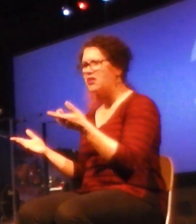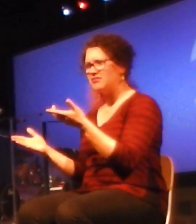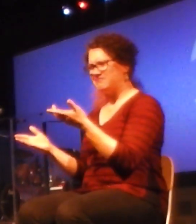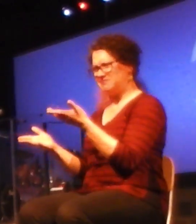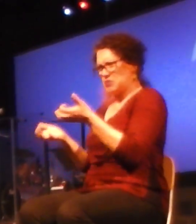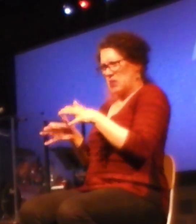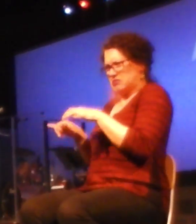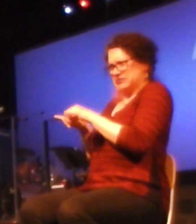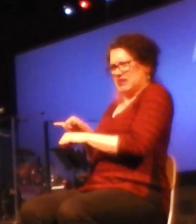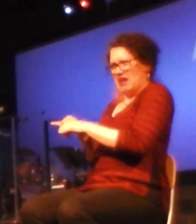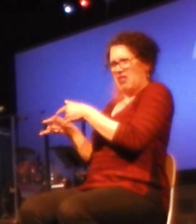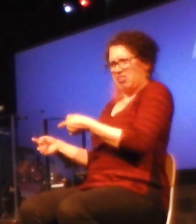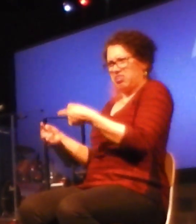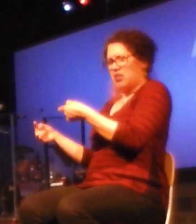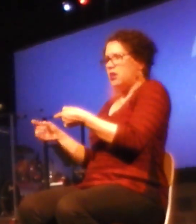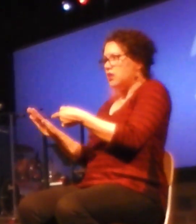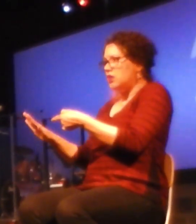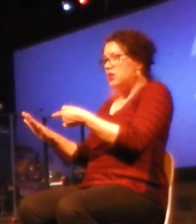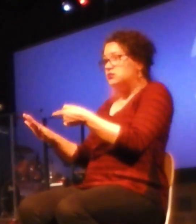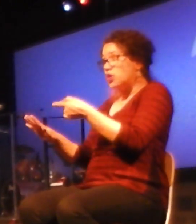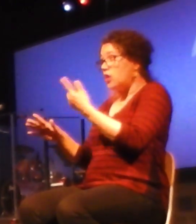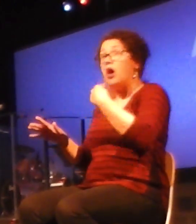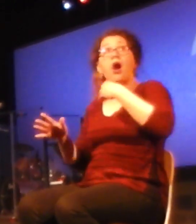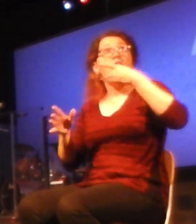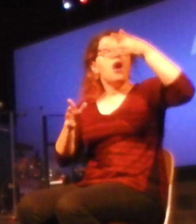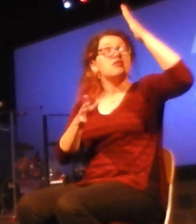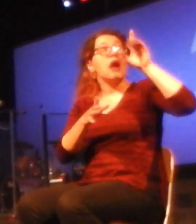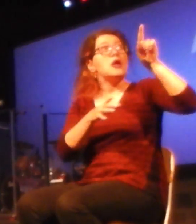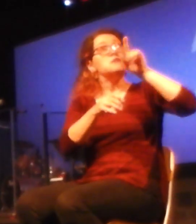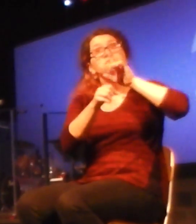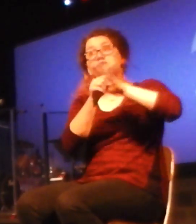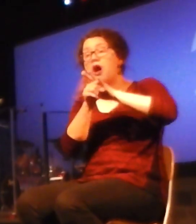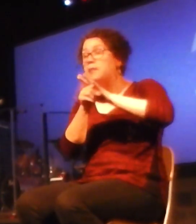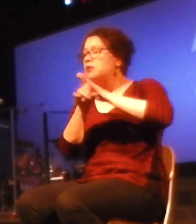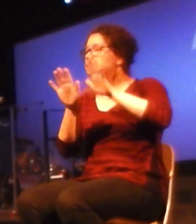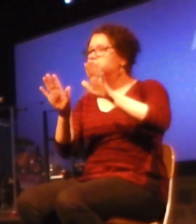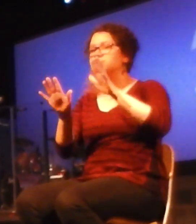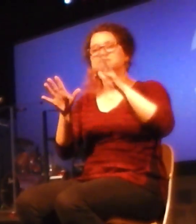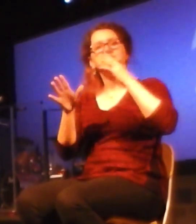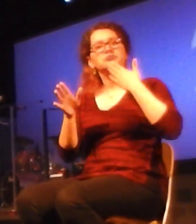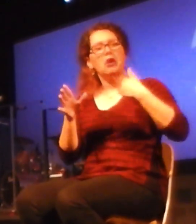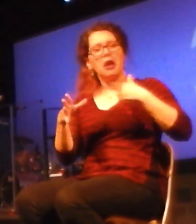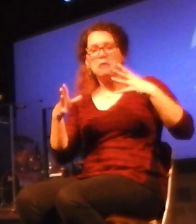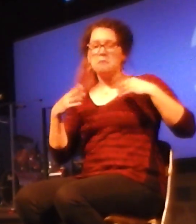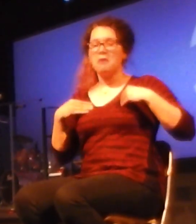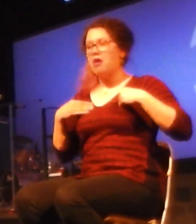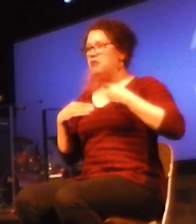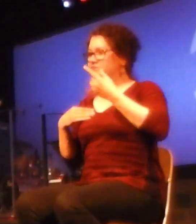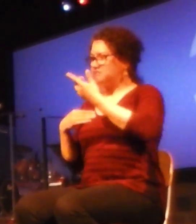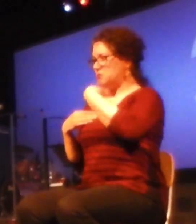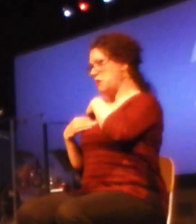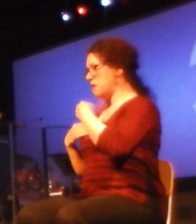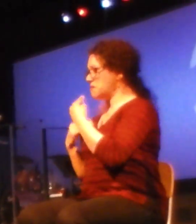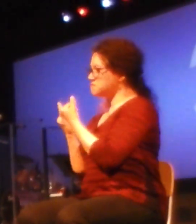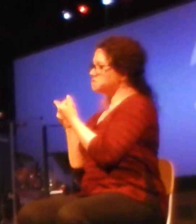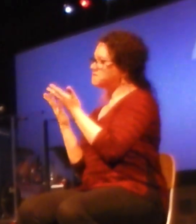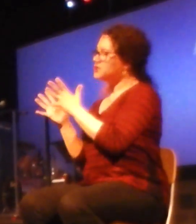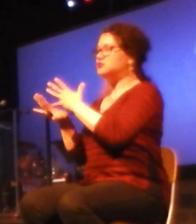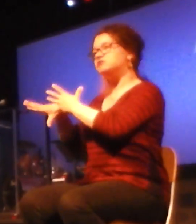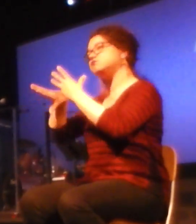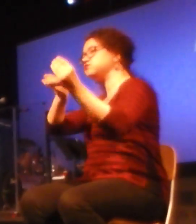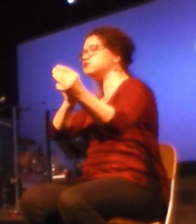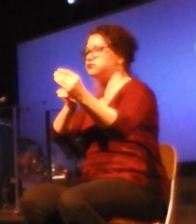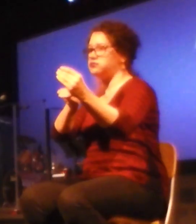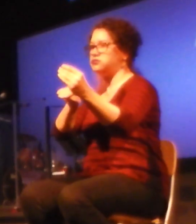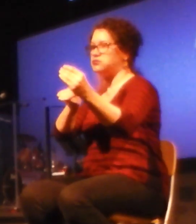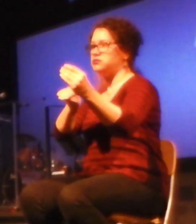that, right? So we got this promise from God. Let's just get out of exile as soon as possible. But here's the problem when we